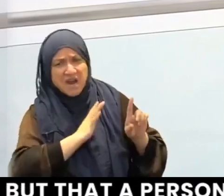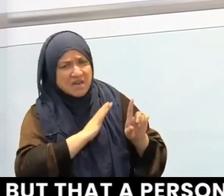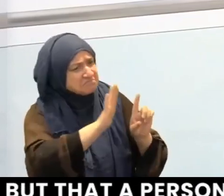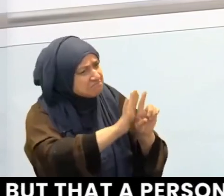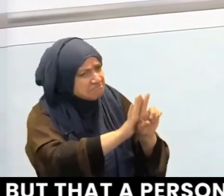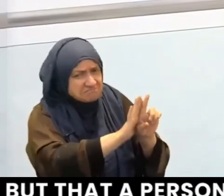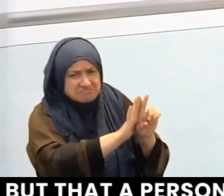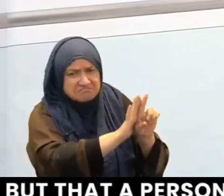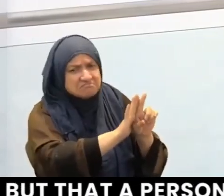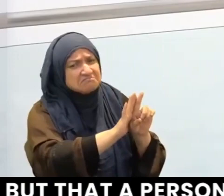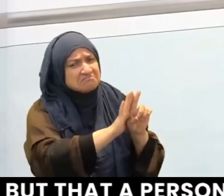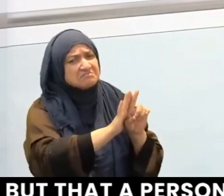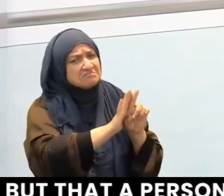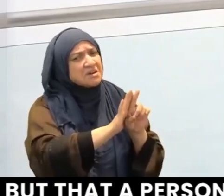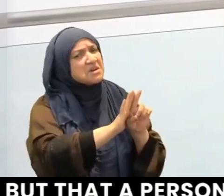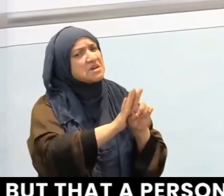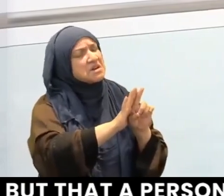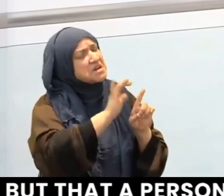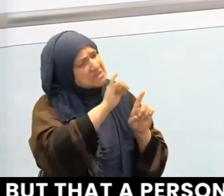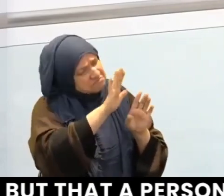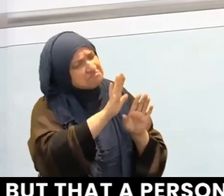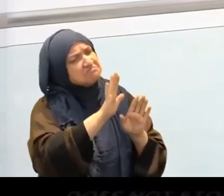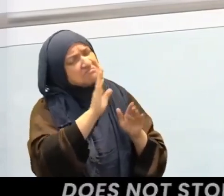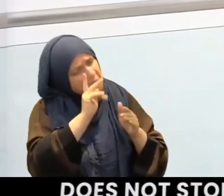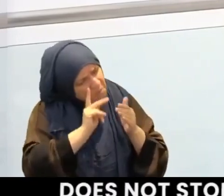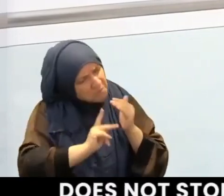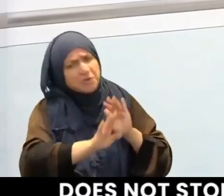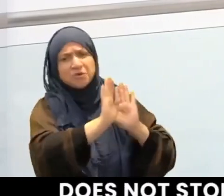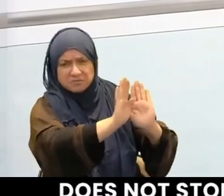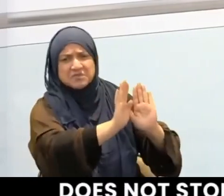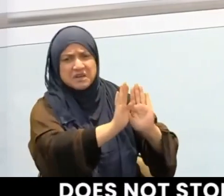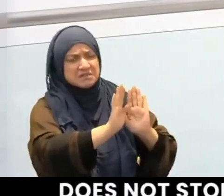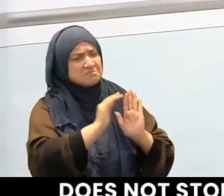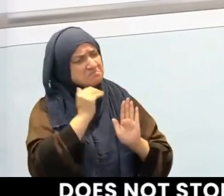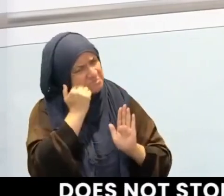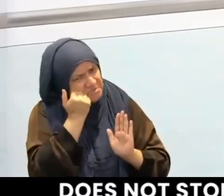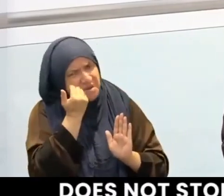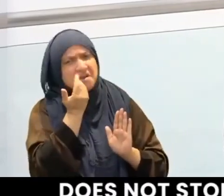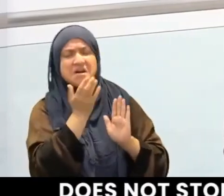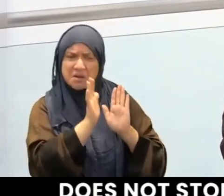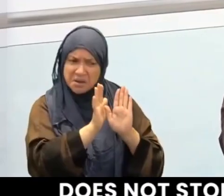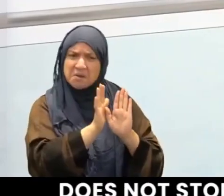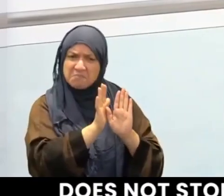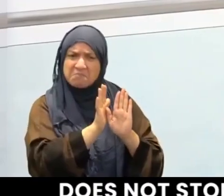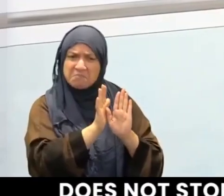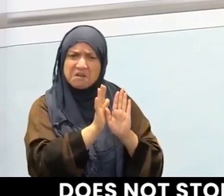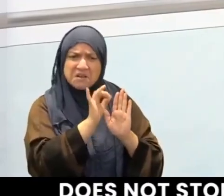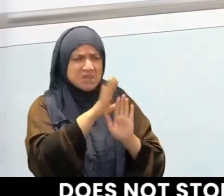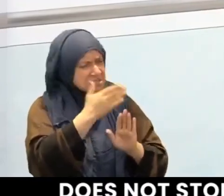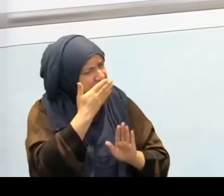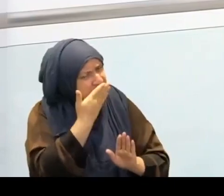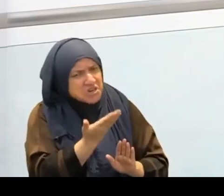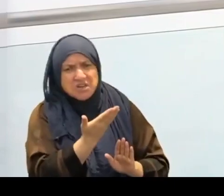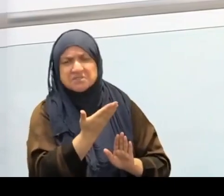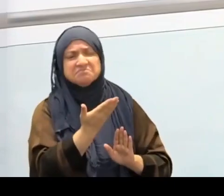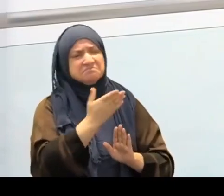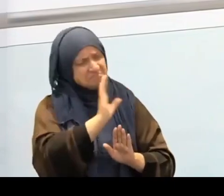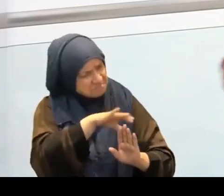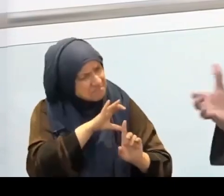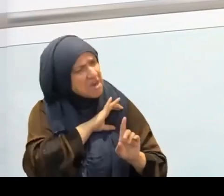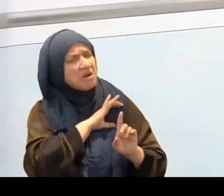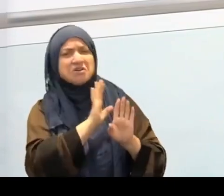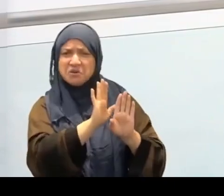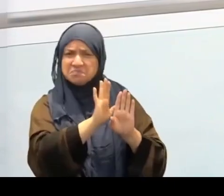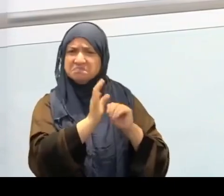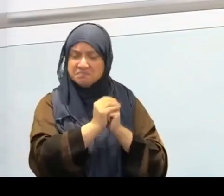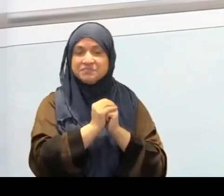decent, modest, shy, bashful, does not stop them from also being impactful, confident,